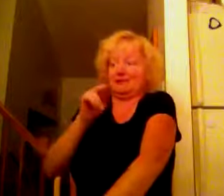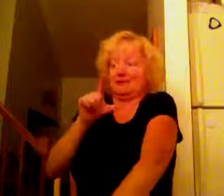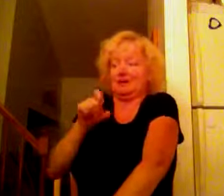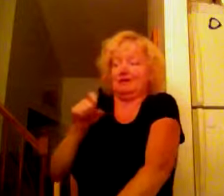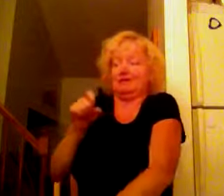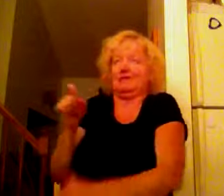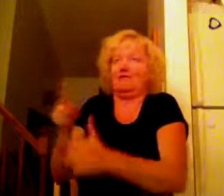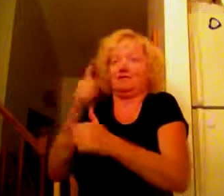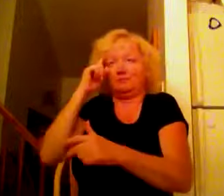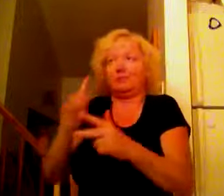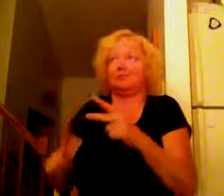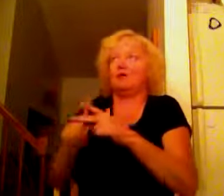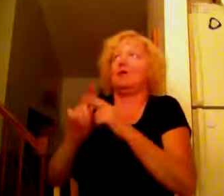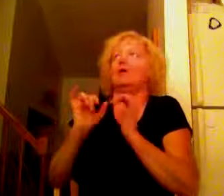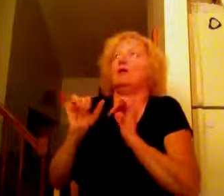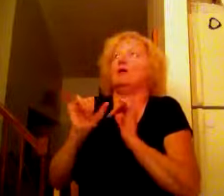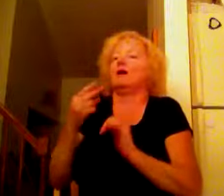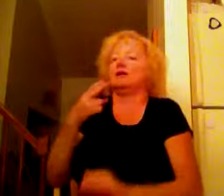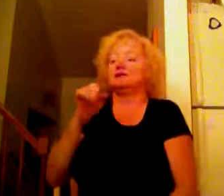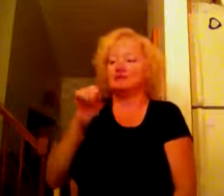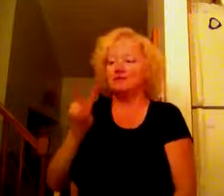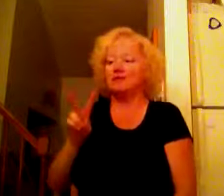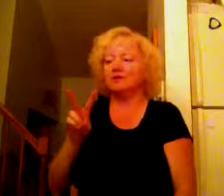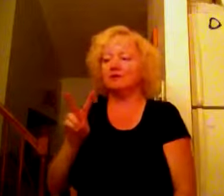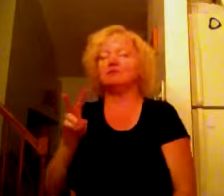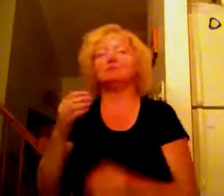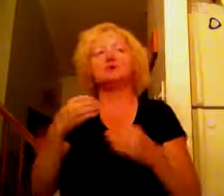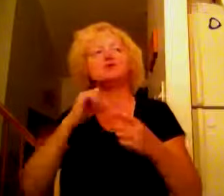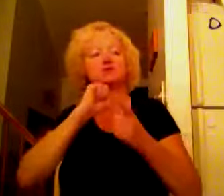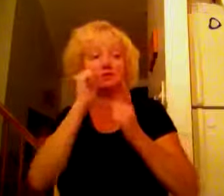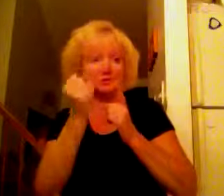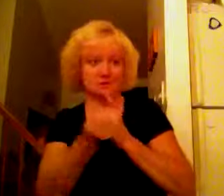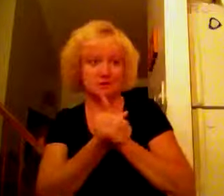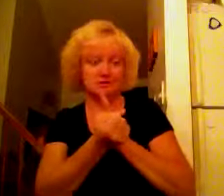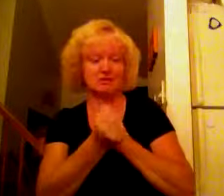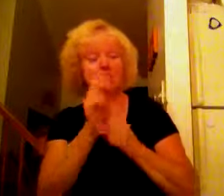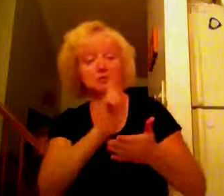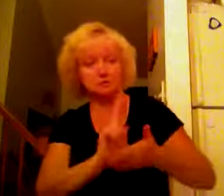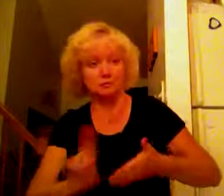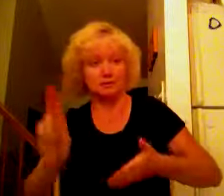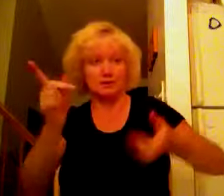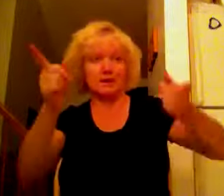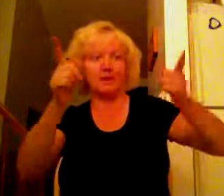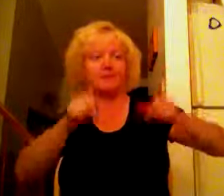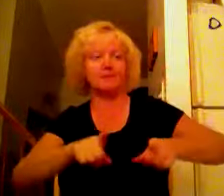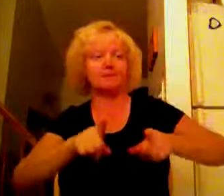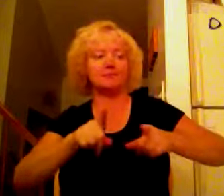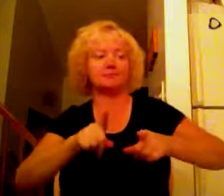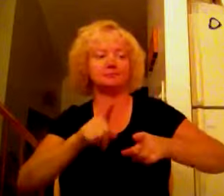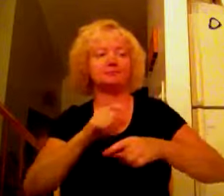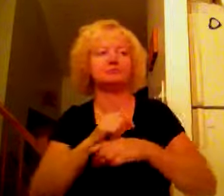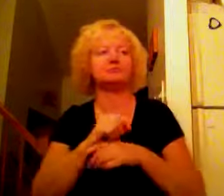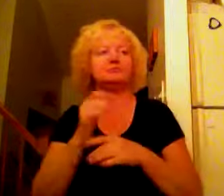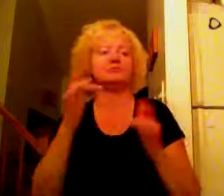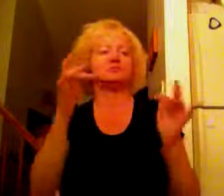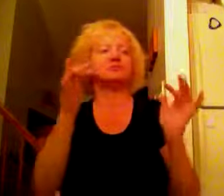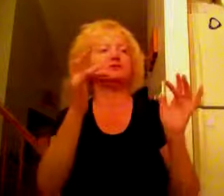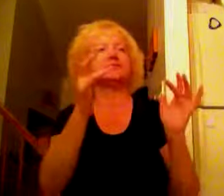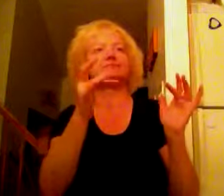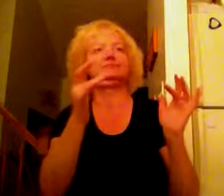HIV. Well, we work in a situation at the university where we're in contact with a little bit of